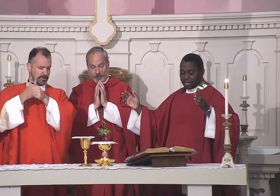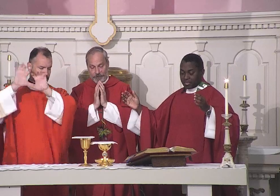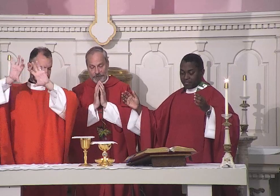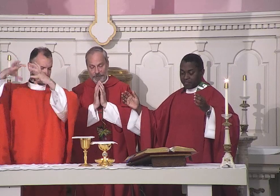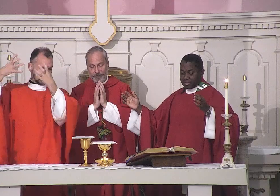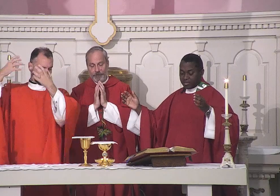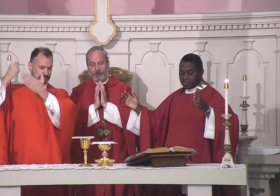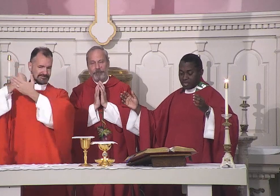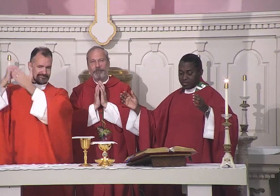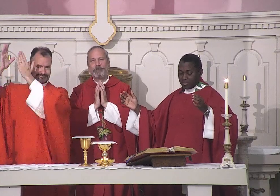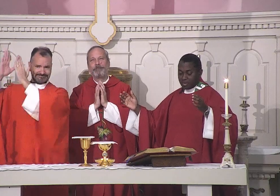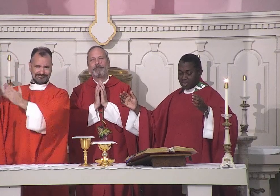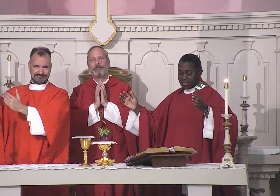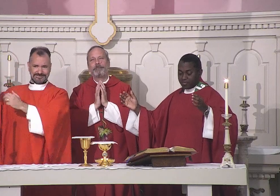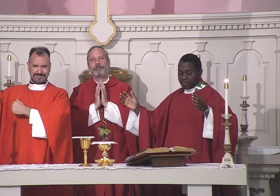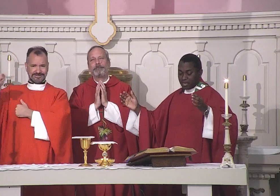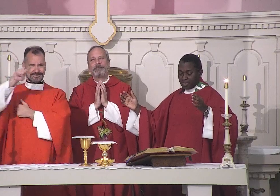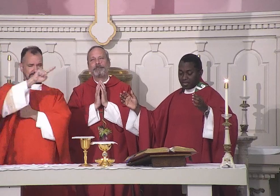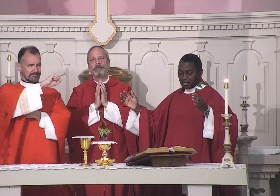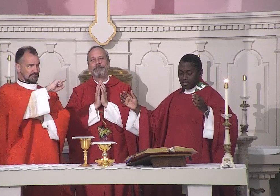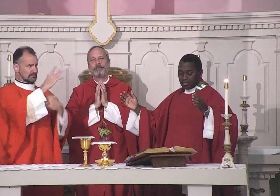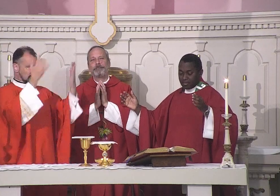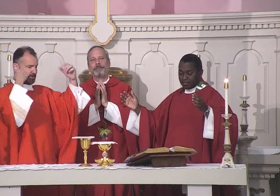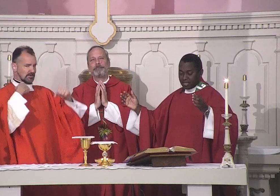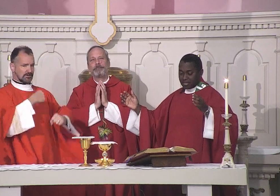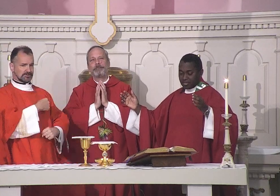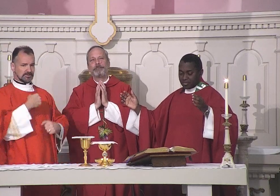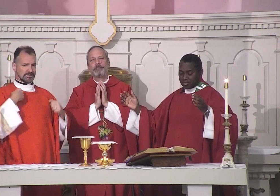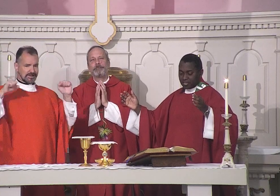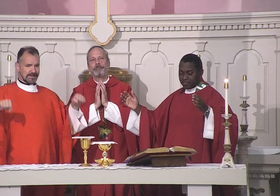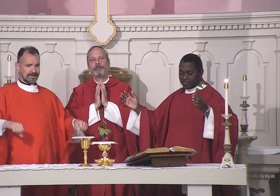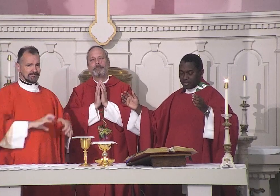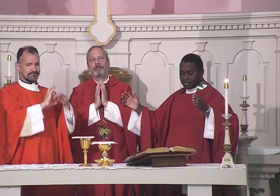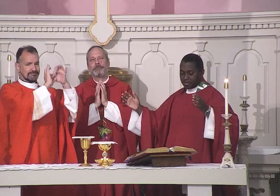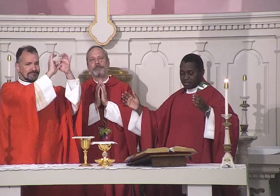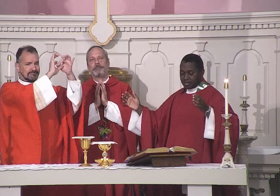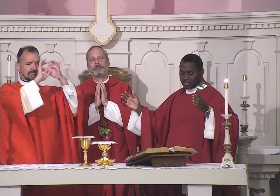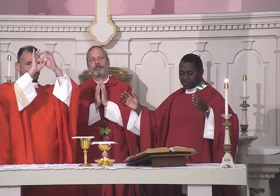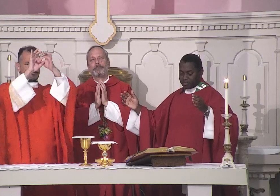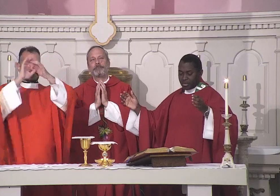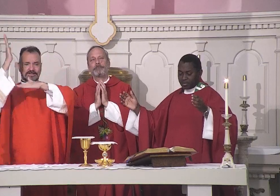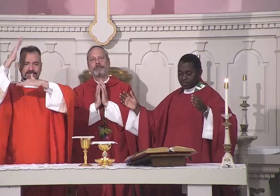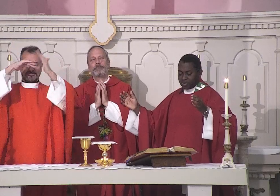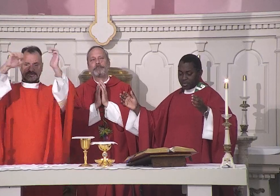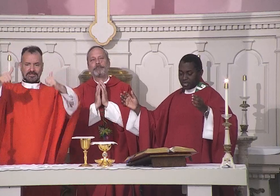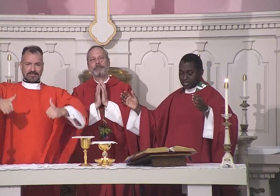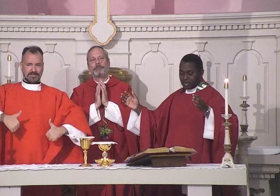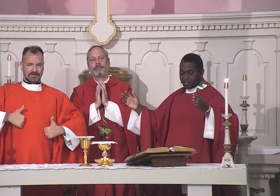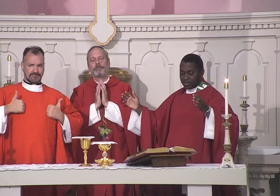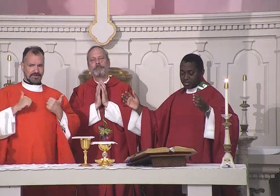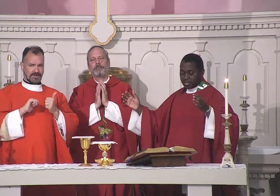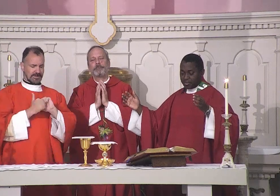with the Blessed Virgin Mary, Mother of God, Blessed Joseph, her spouse, with